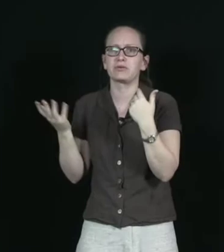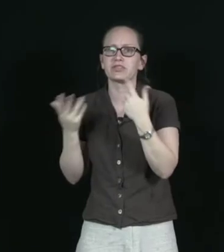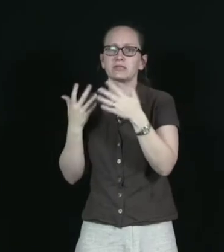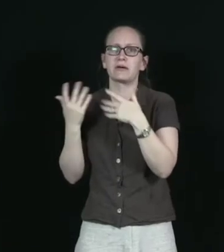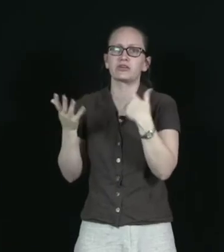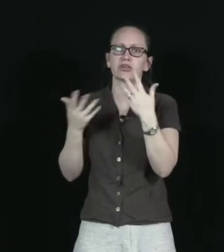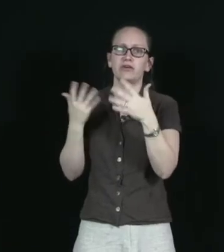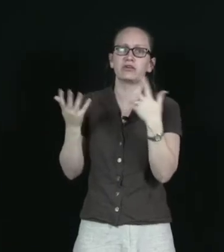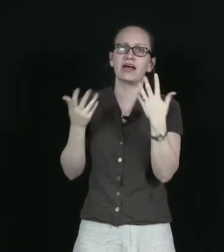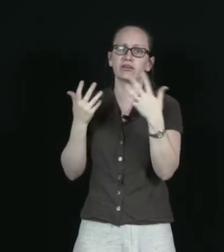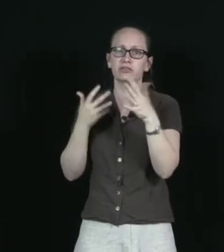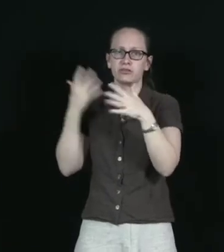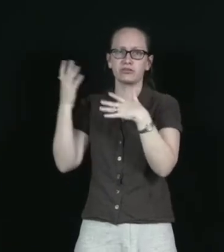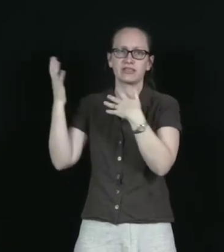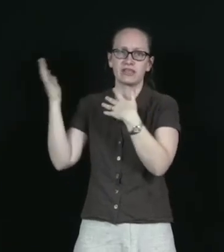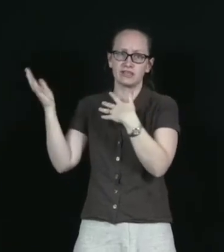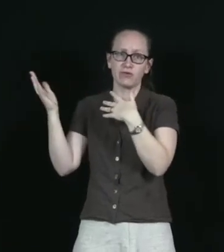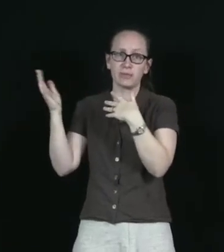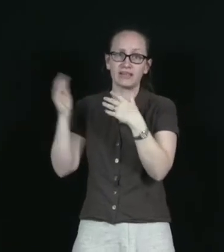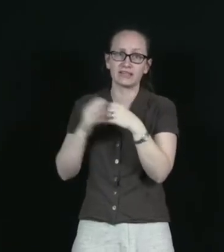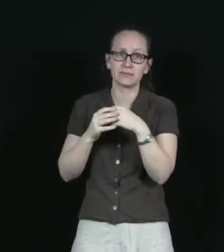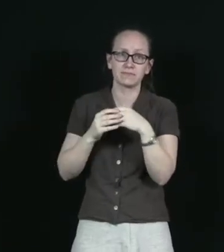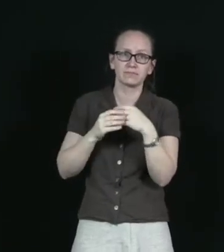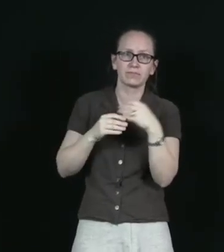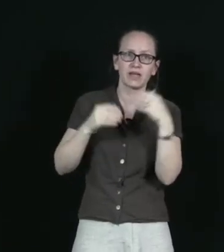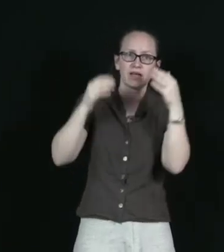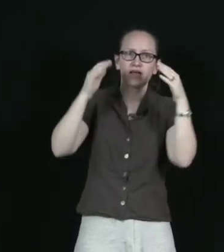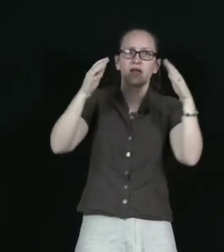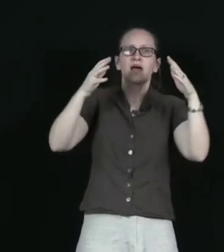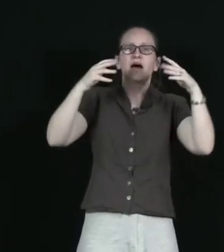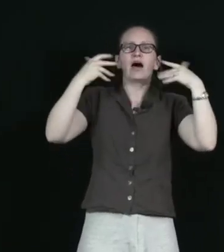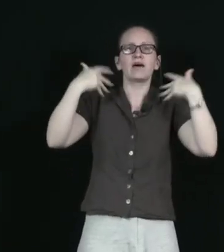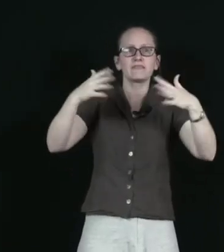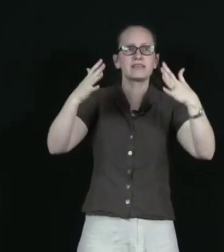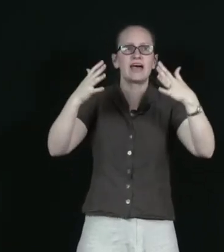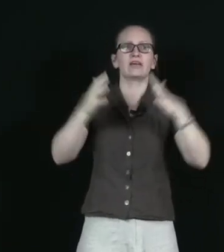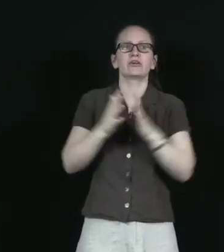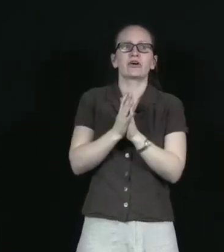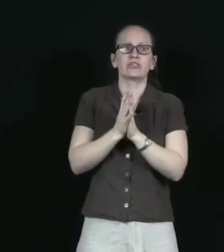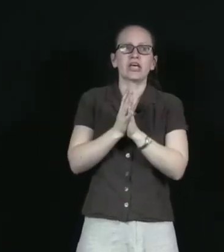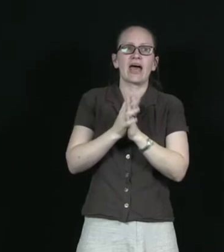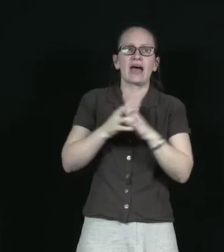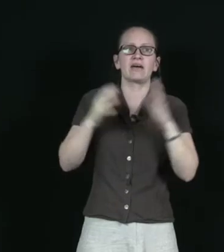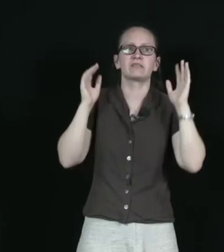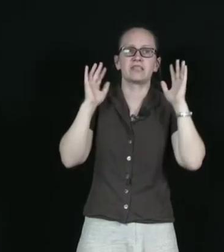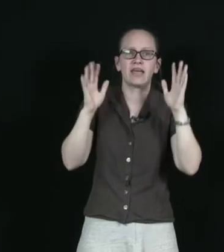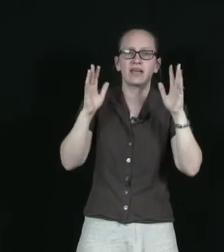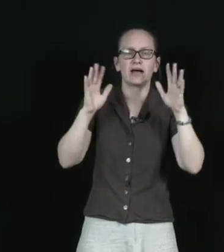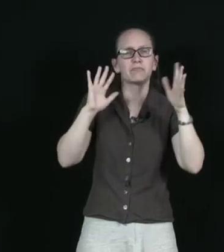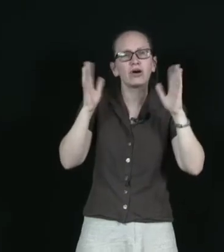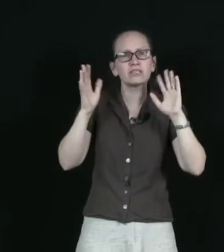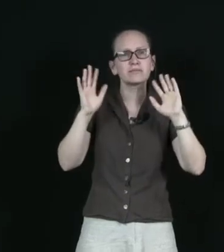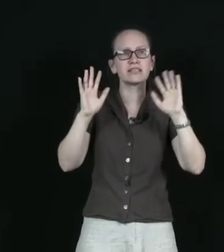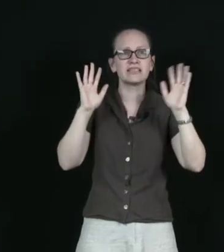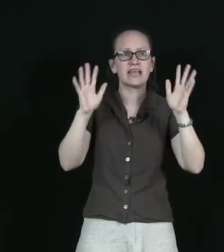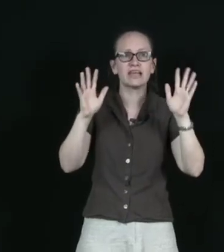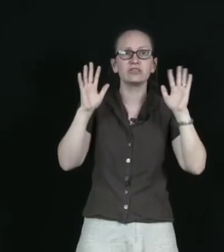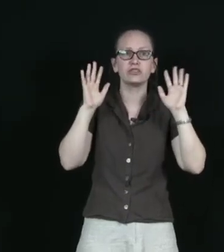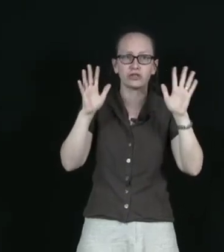examples as well, showing you how to use these formulas. After that, you're going to have approximately 10